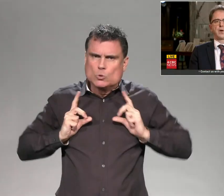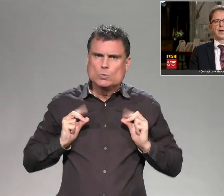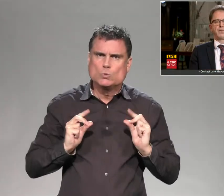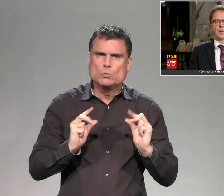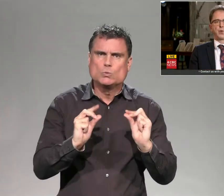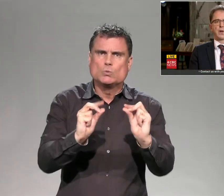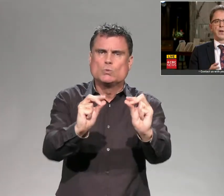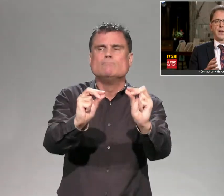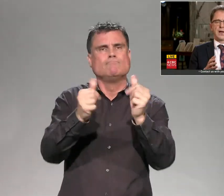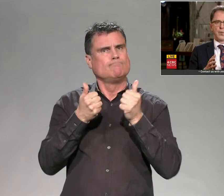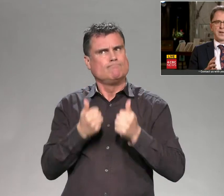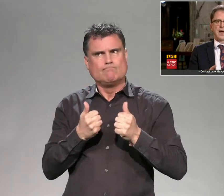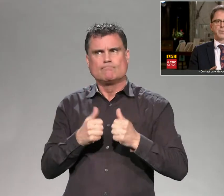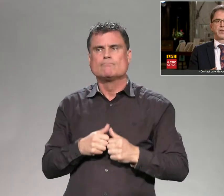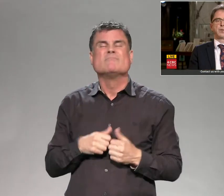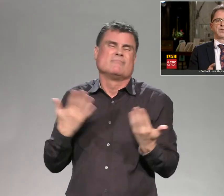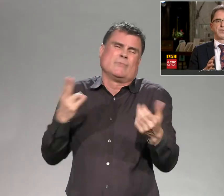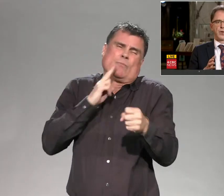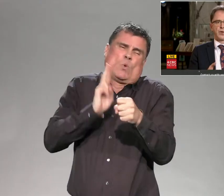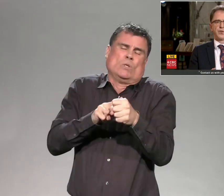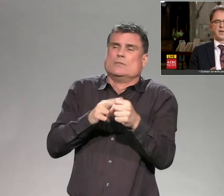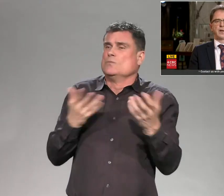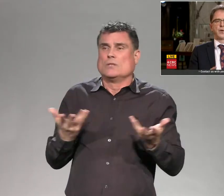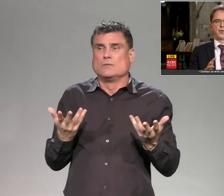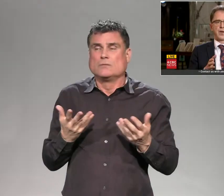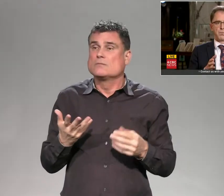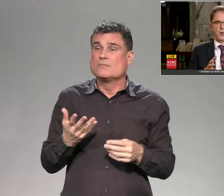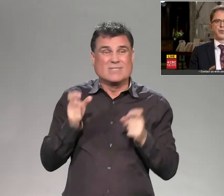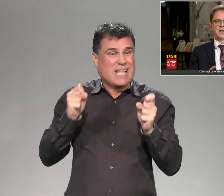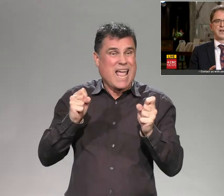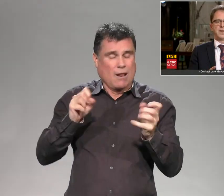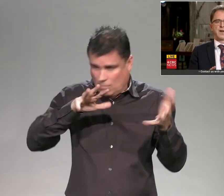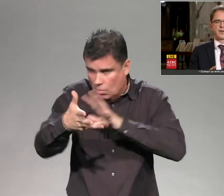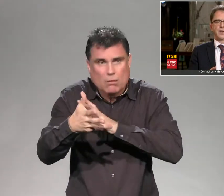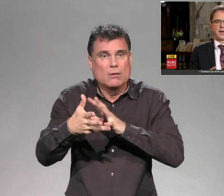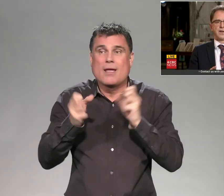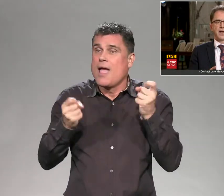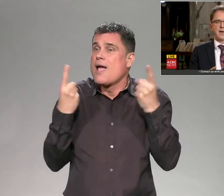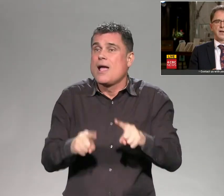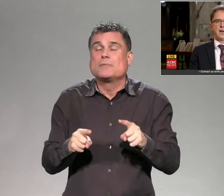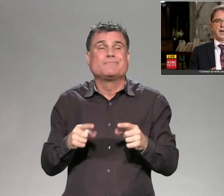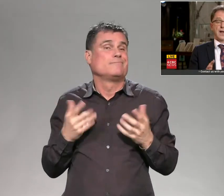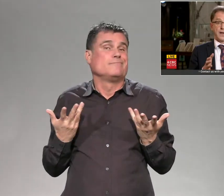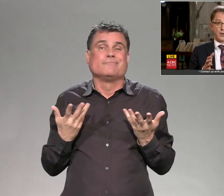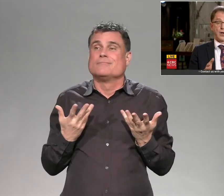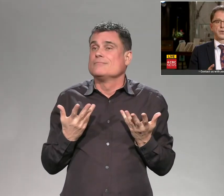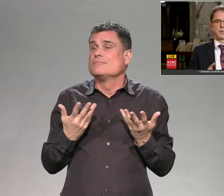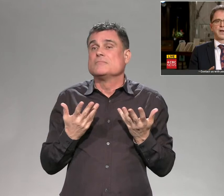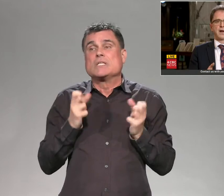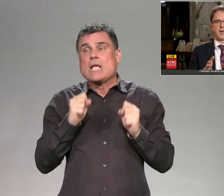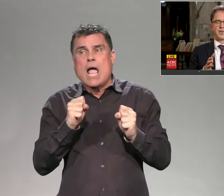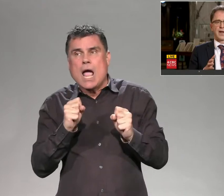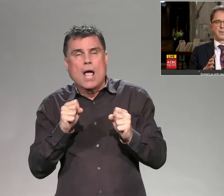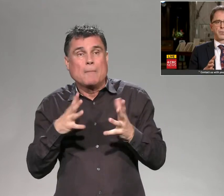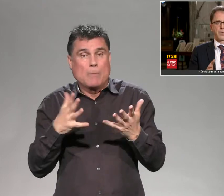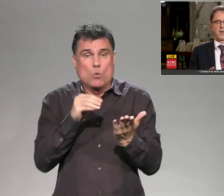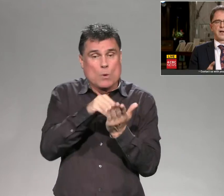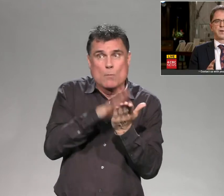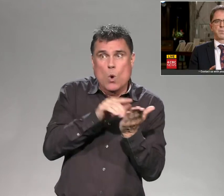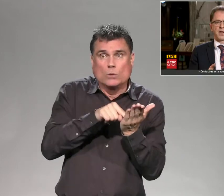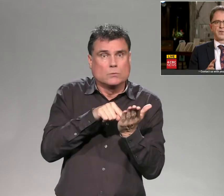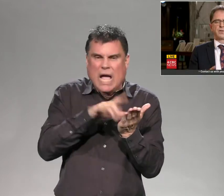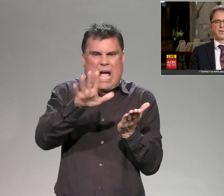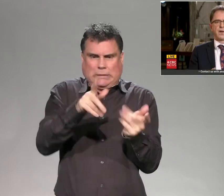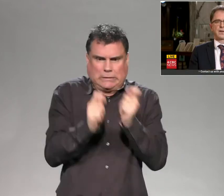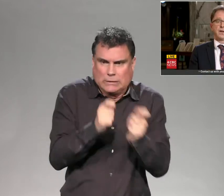in January and February, and we adapted. We focused in on those that most needed to be vaccinated then, and in long-term care, that's had a